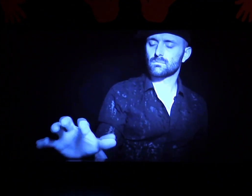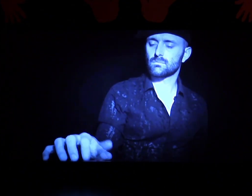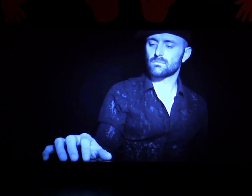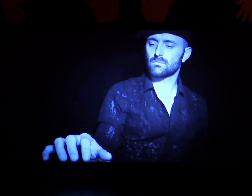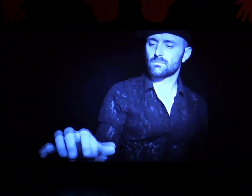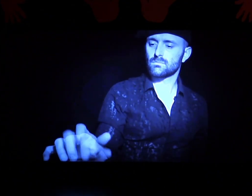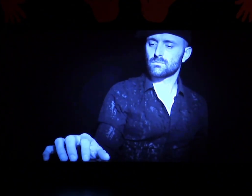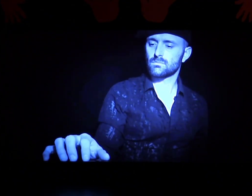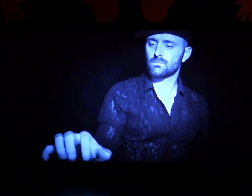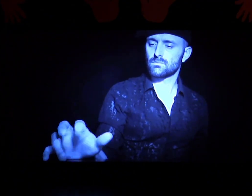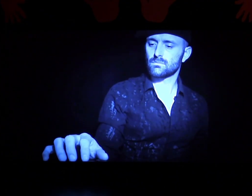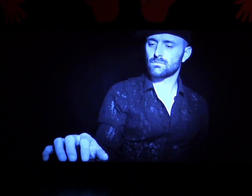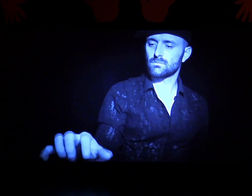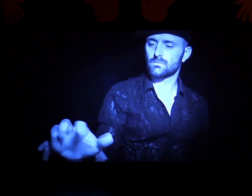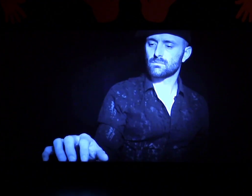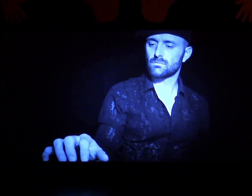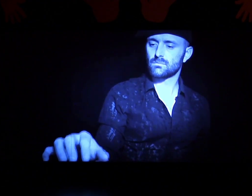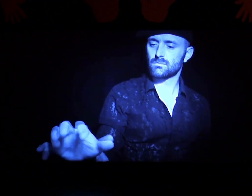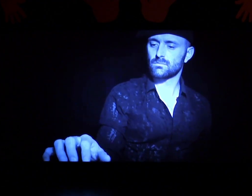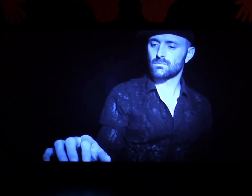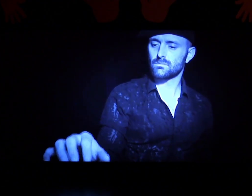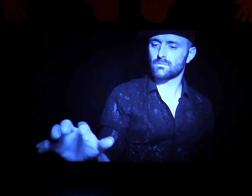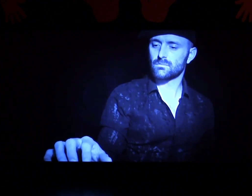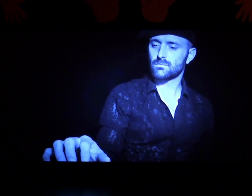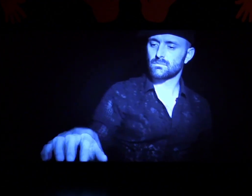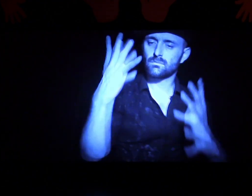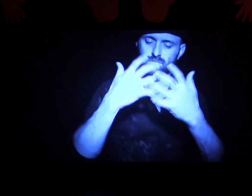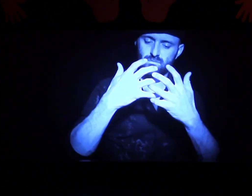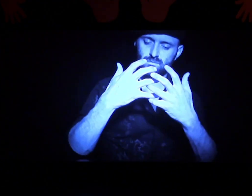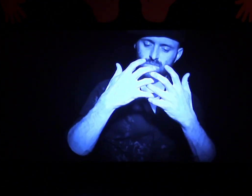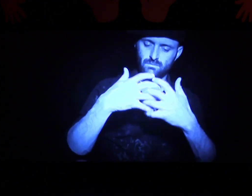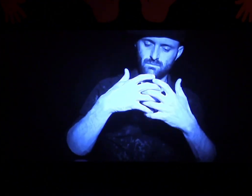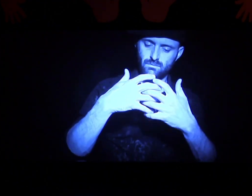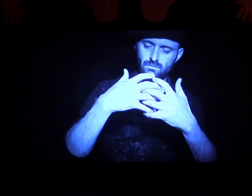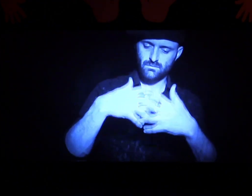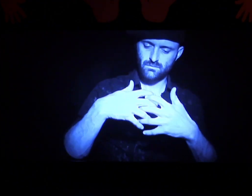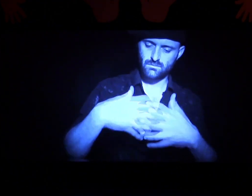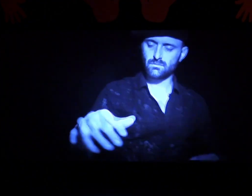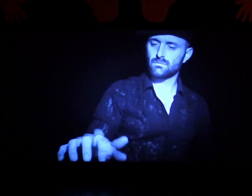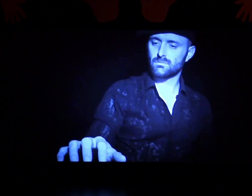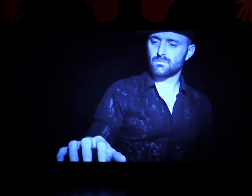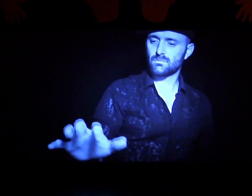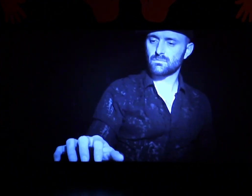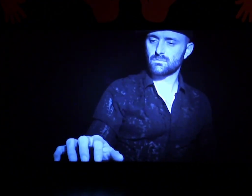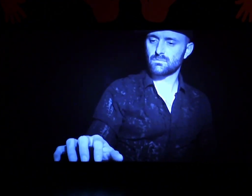Tick, tock, tick, tock, tick, tock, gears turning, tick, tock,